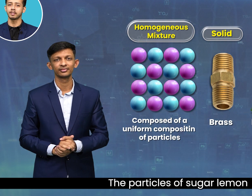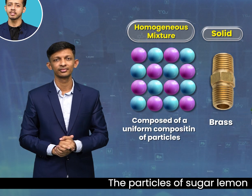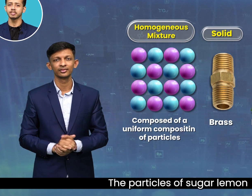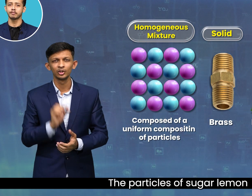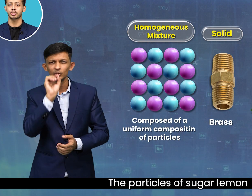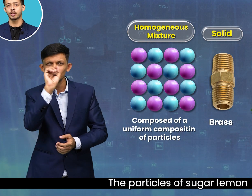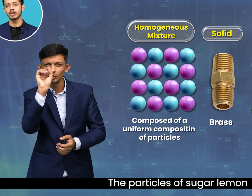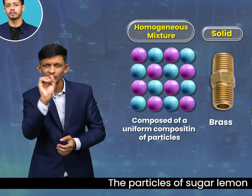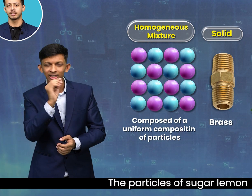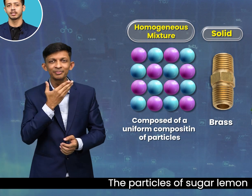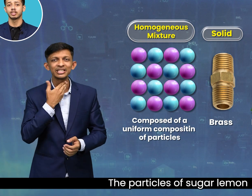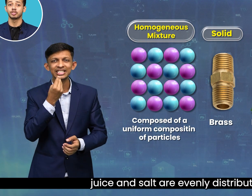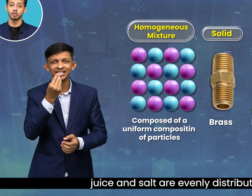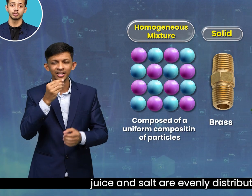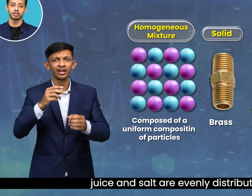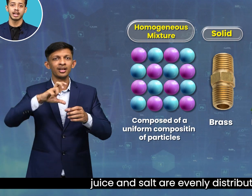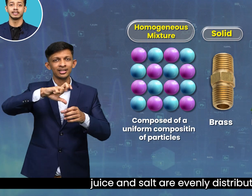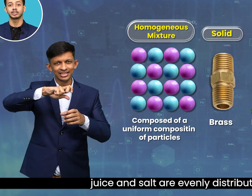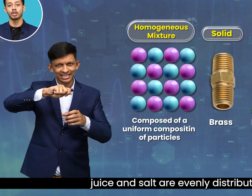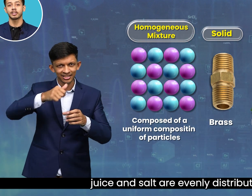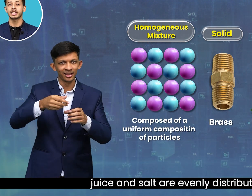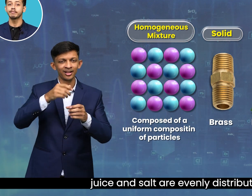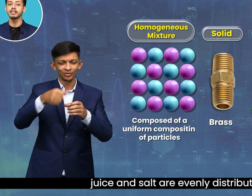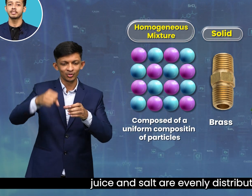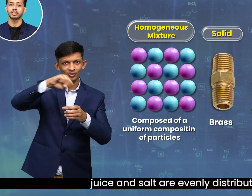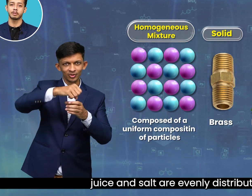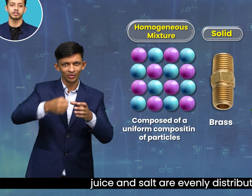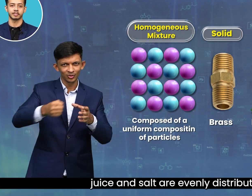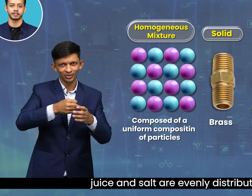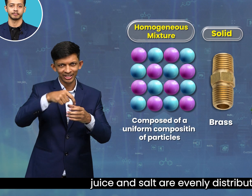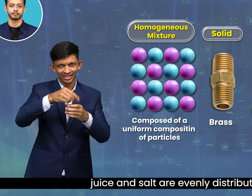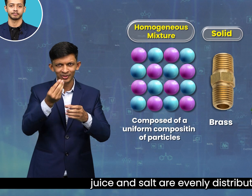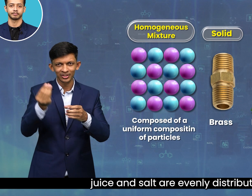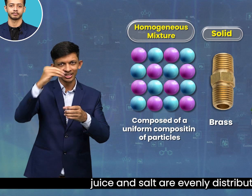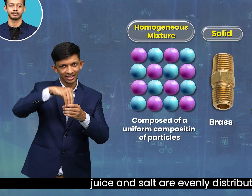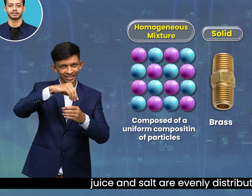The particles of a sugar, lemon juice, and salt are evenly distributed